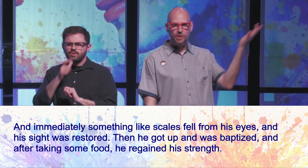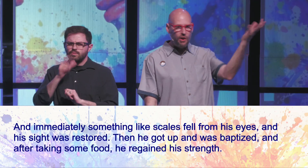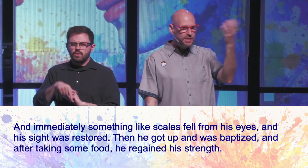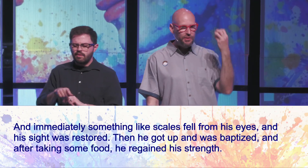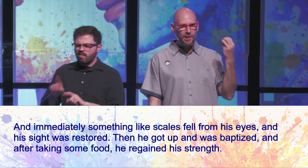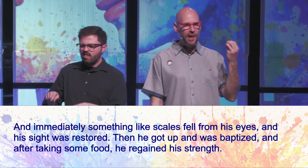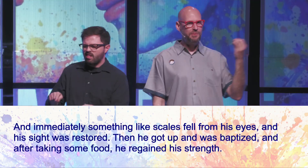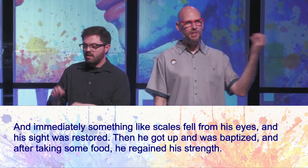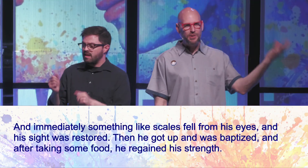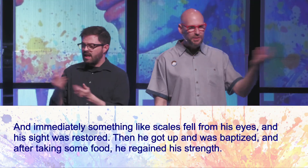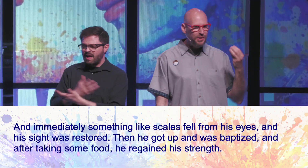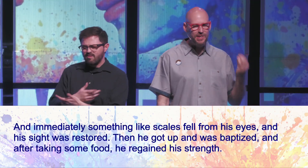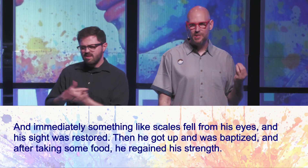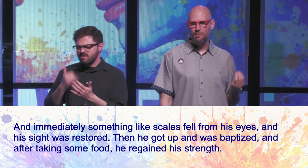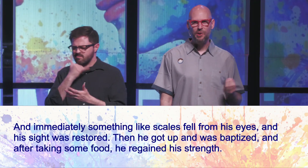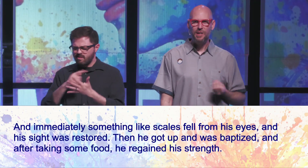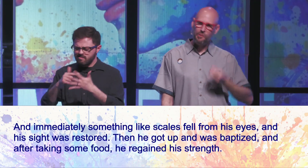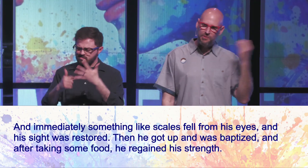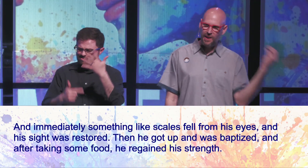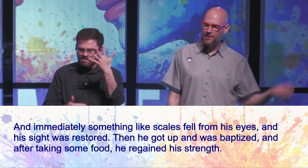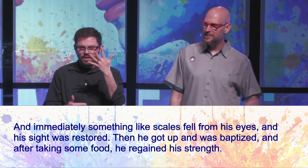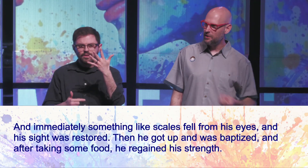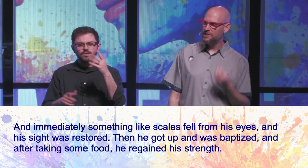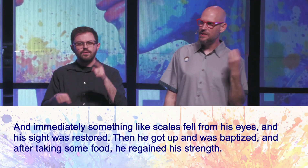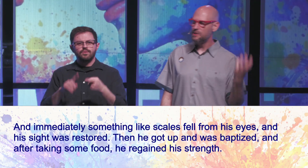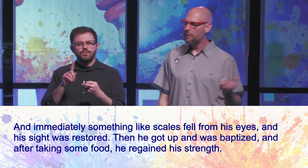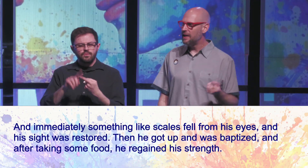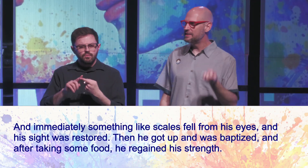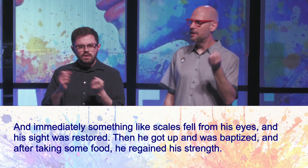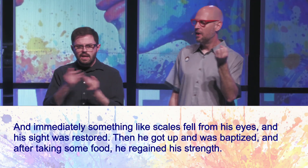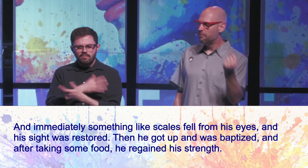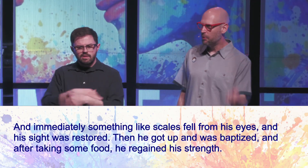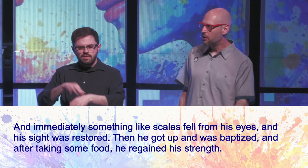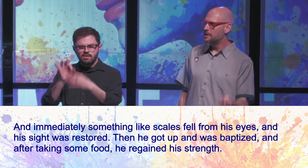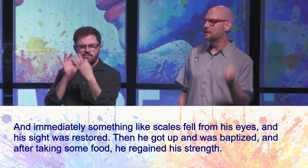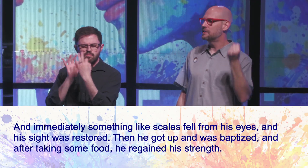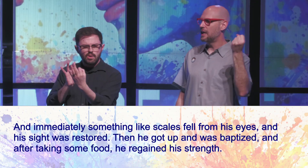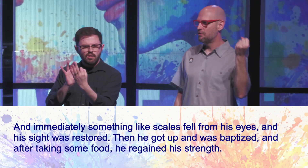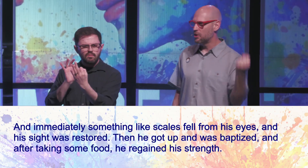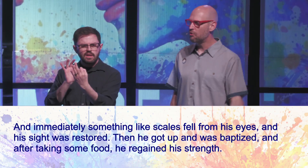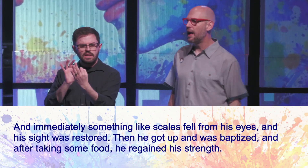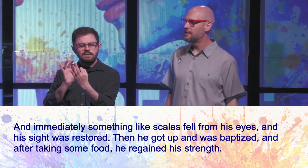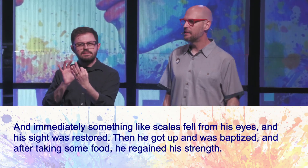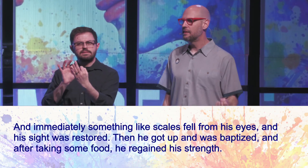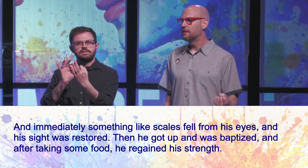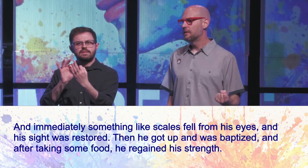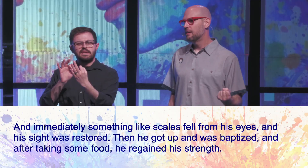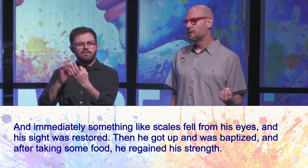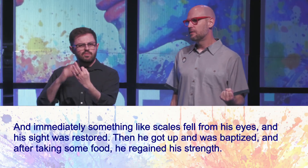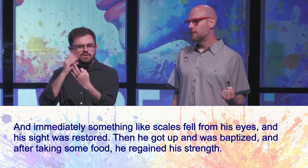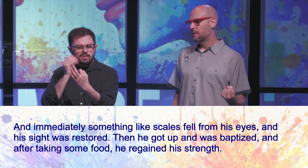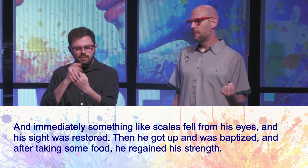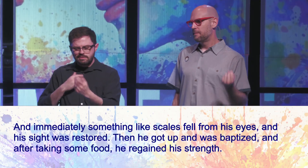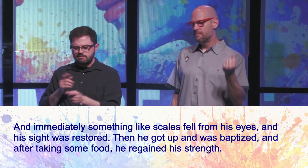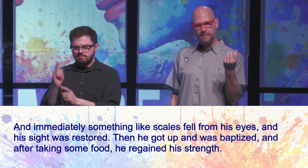When the stars have aligned, when the universe has spoken, when we find ourselves in the space of brokenness and regret, that's